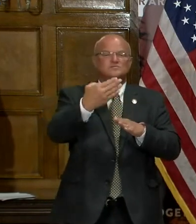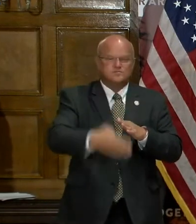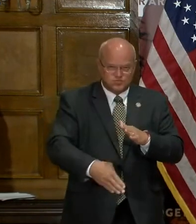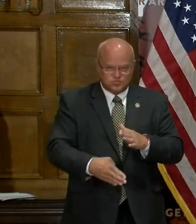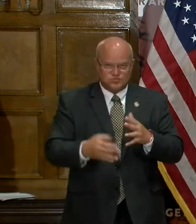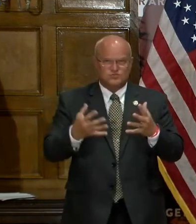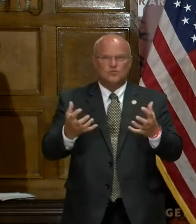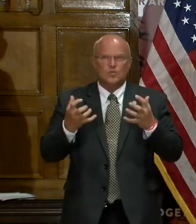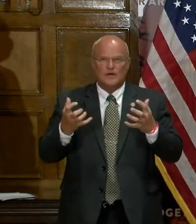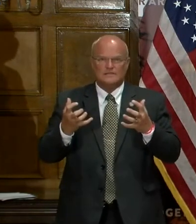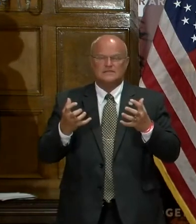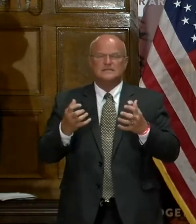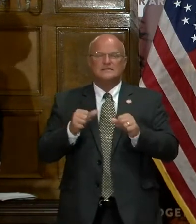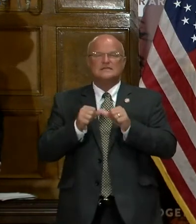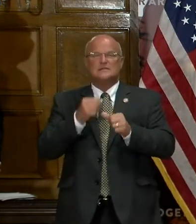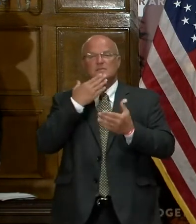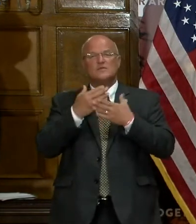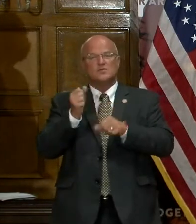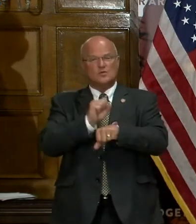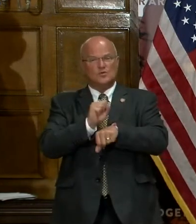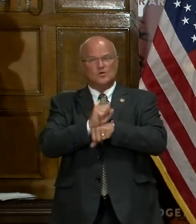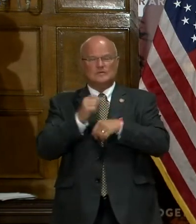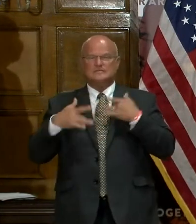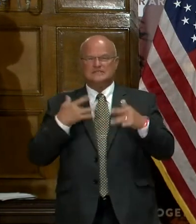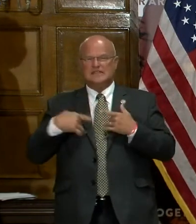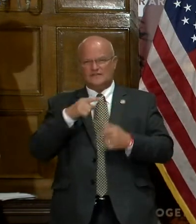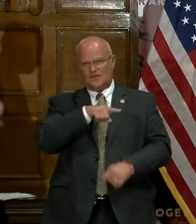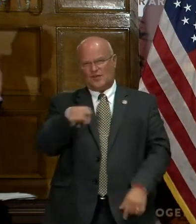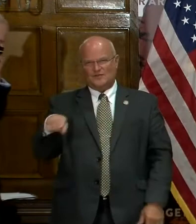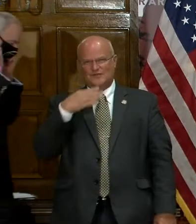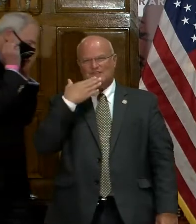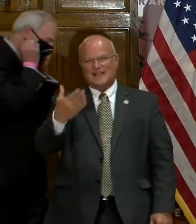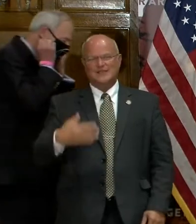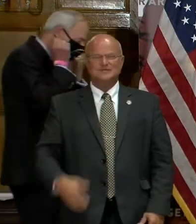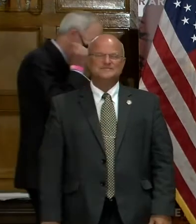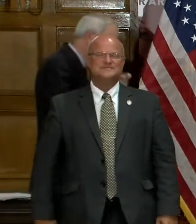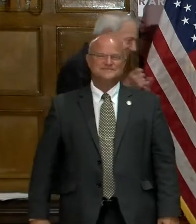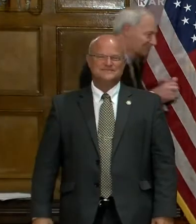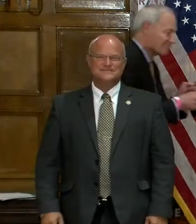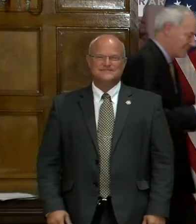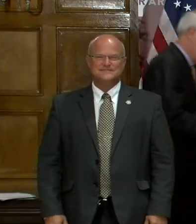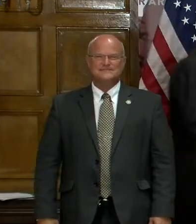this is the key. So keep up the good work, and I'm excited for all of you. Thank you.